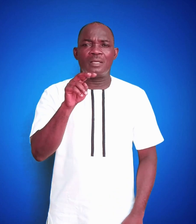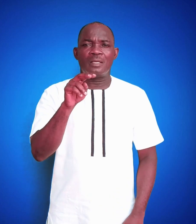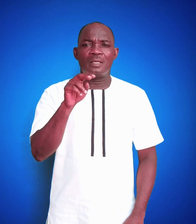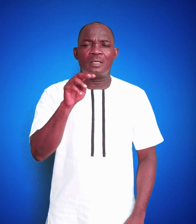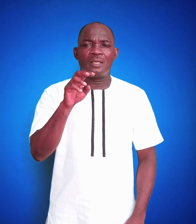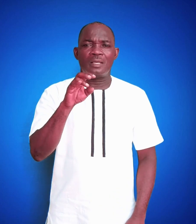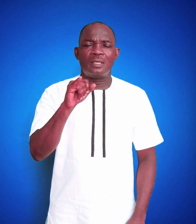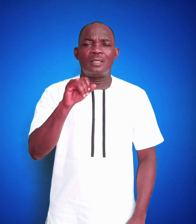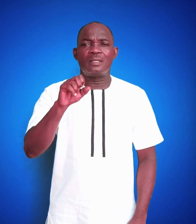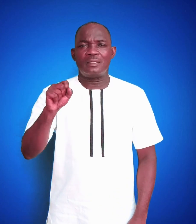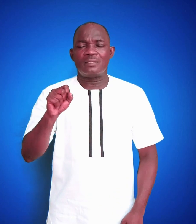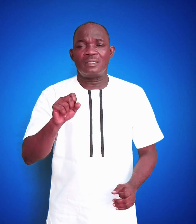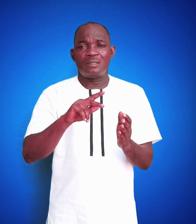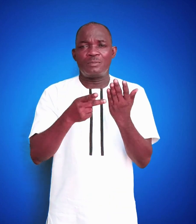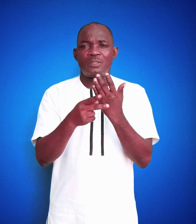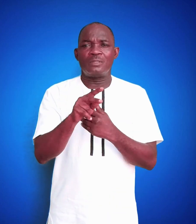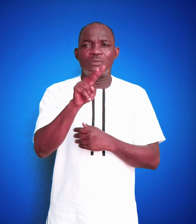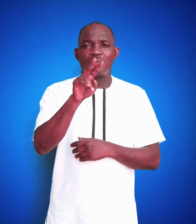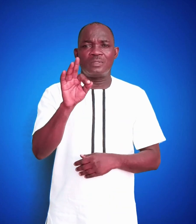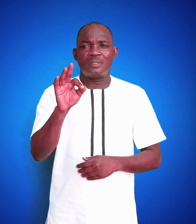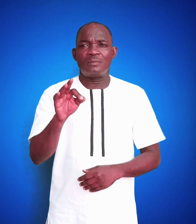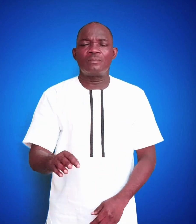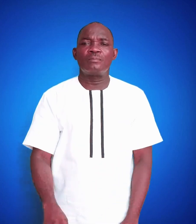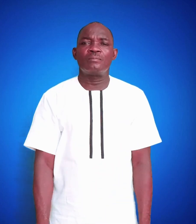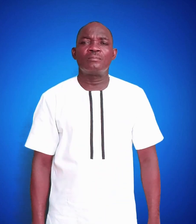MIS, page 29.